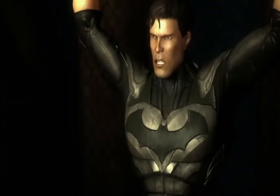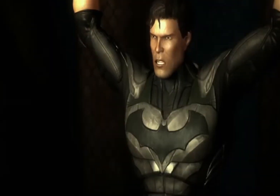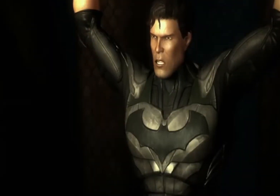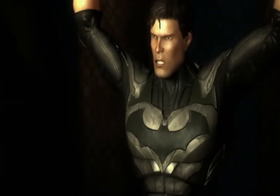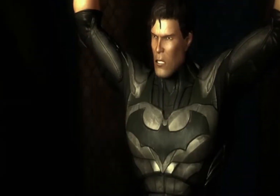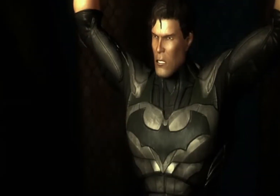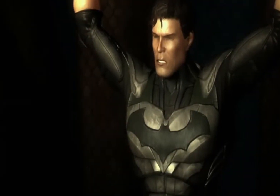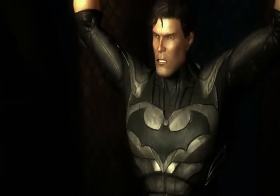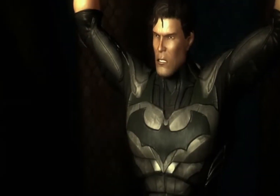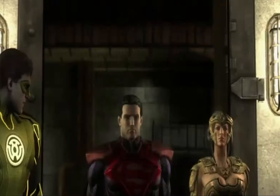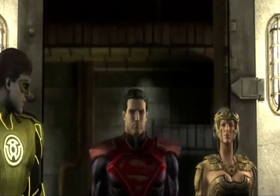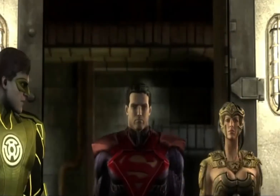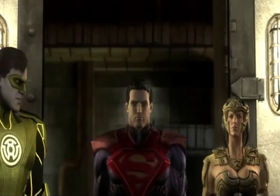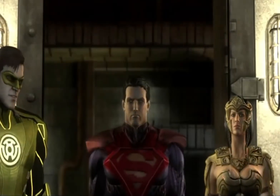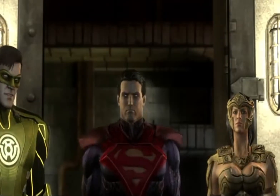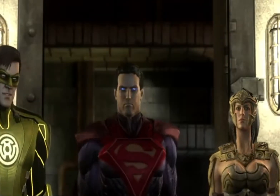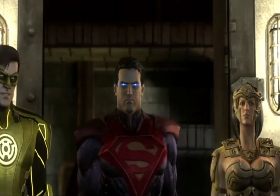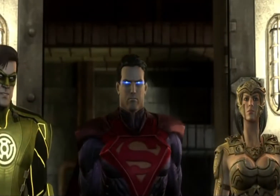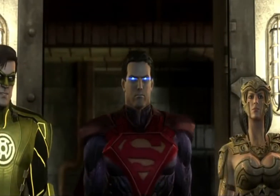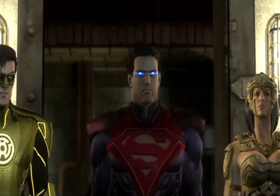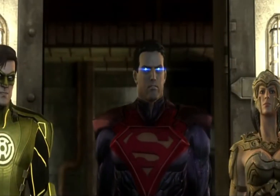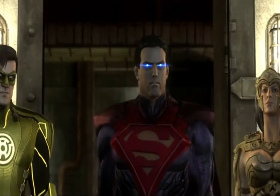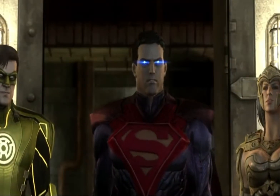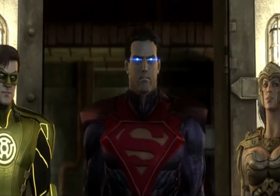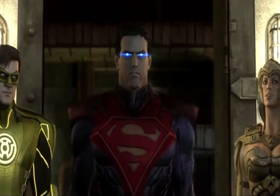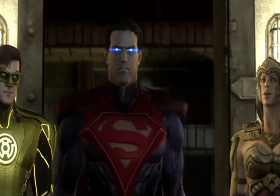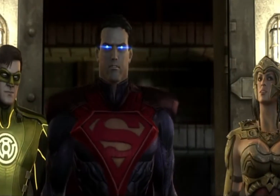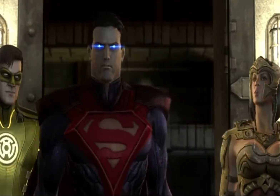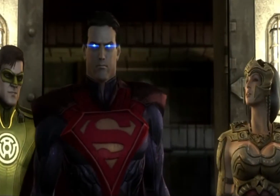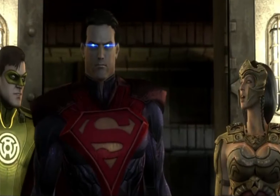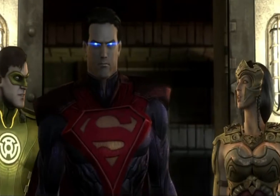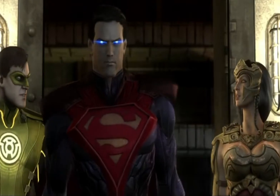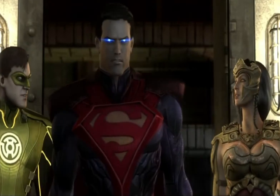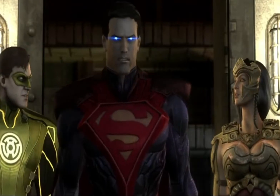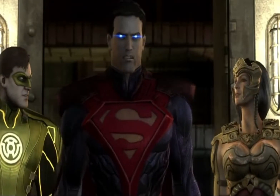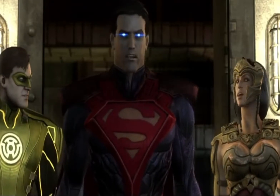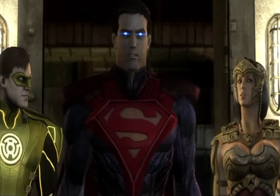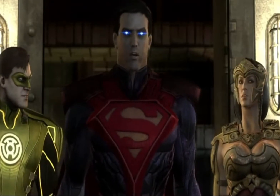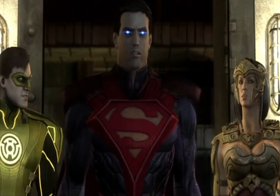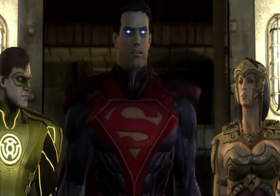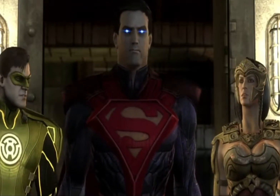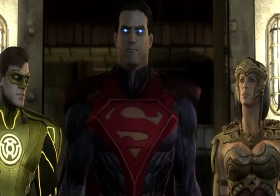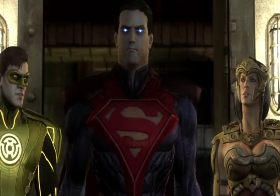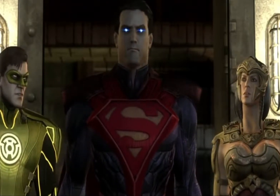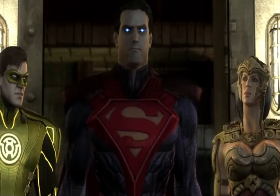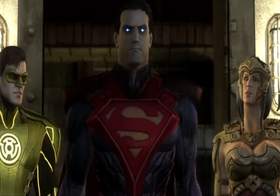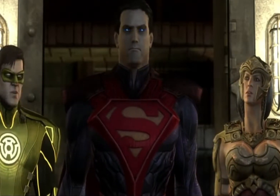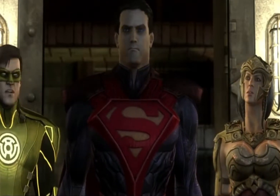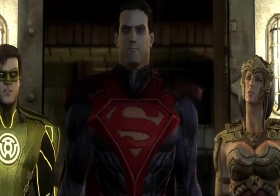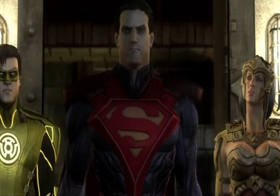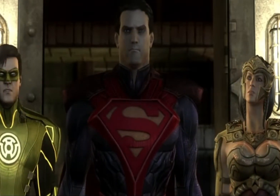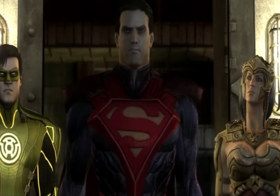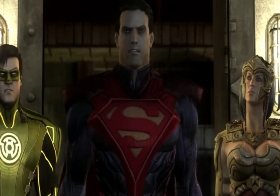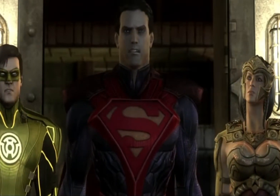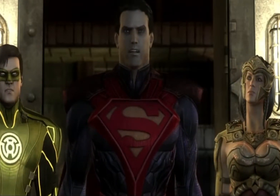best things in DC Comics history. When it's written well, when it's written by the